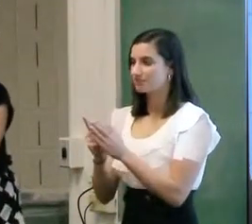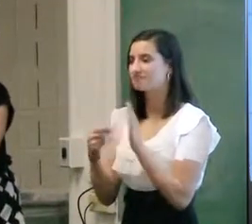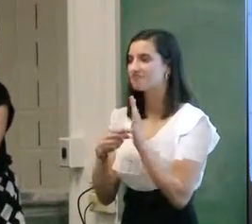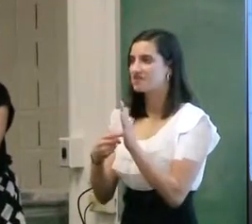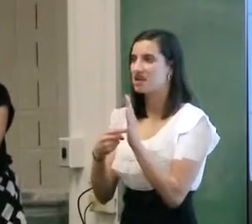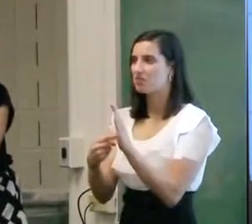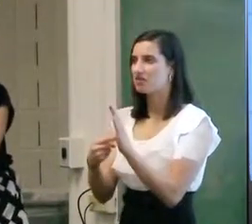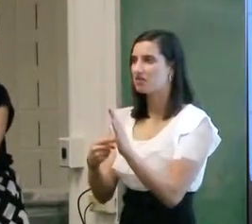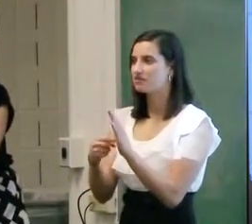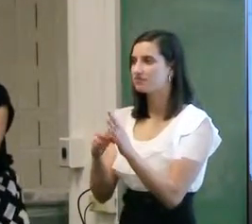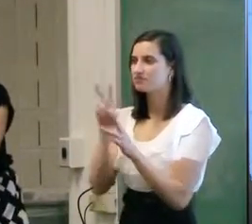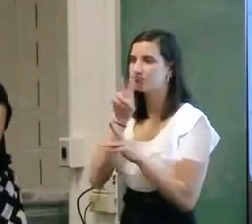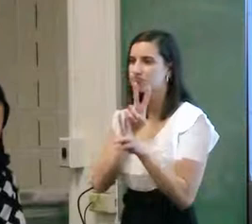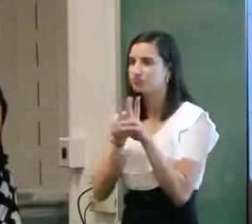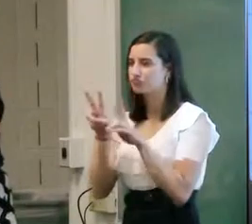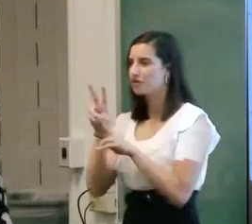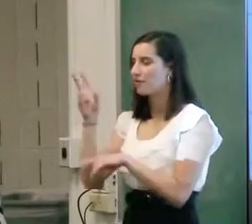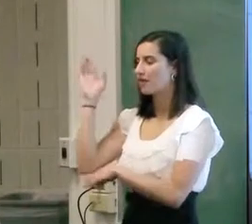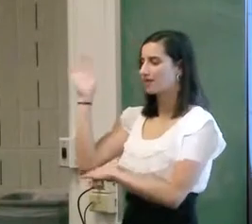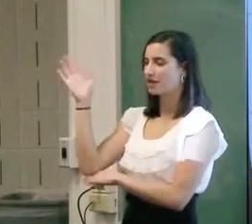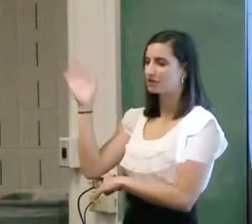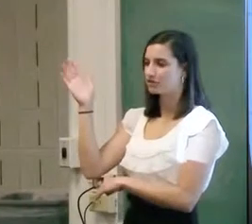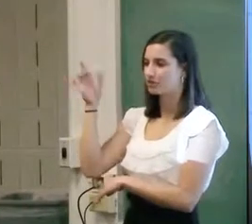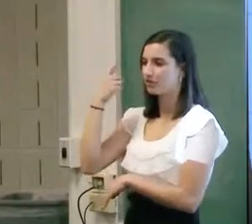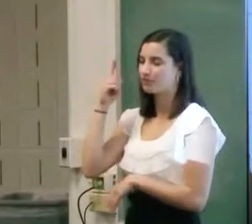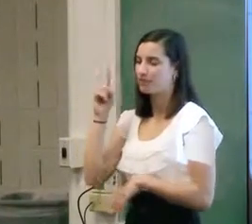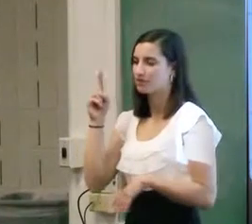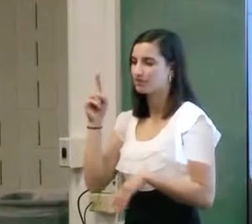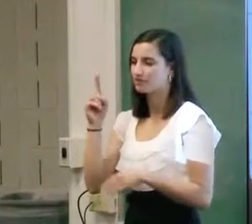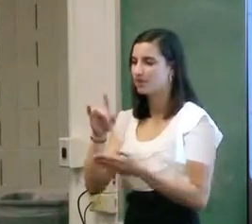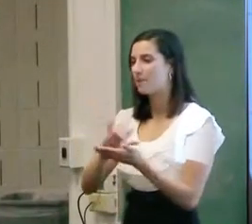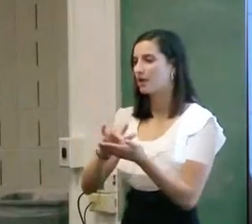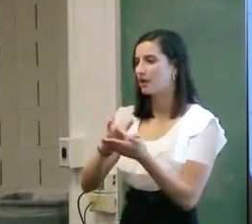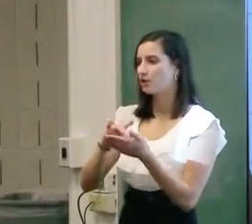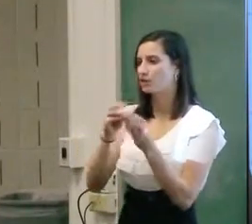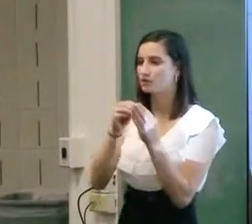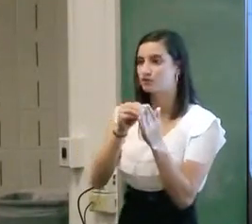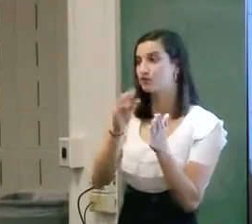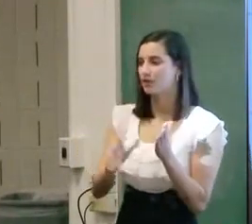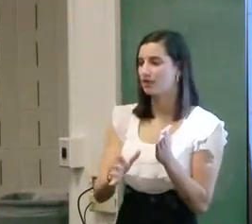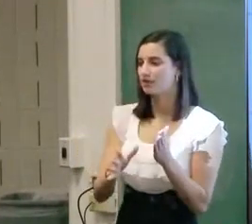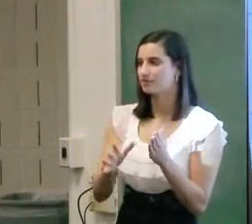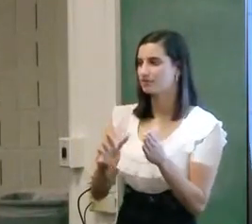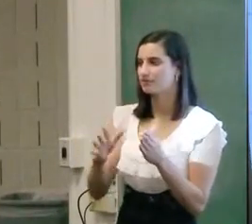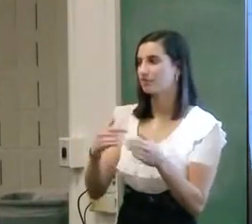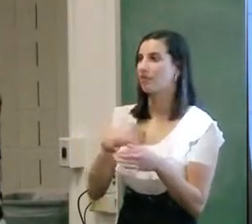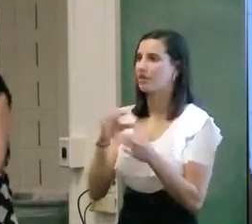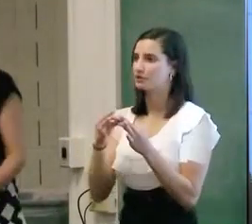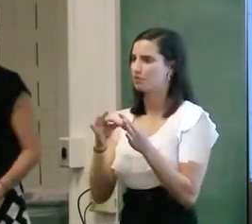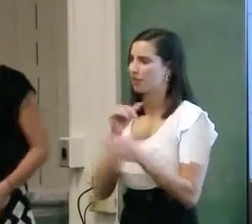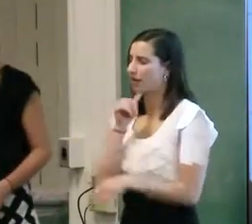is observing a lecture for a medical student. Obviously, I would not stand up there and interpret that.